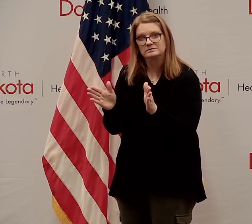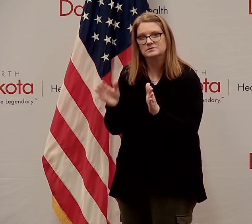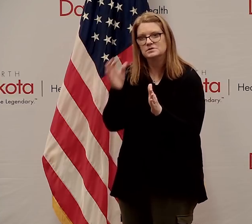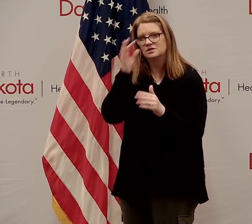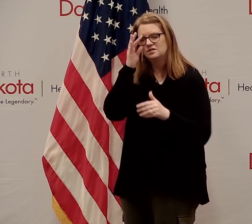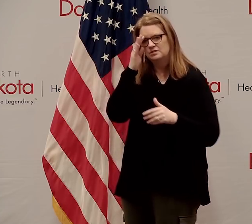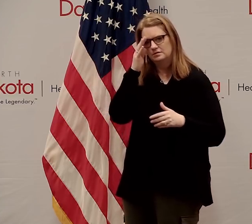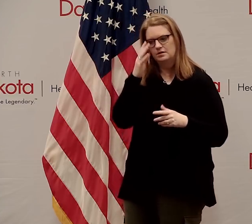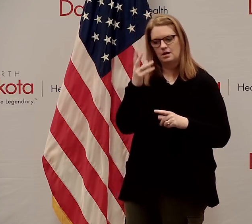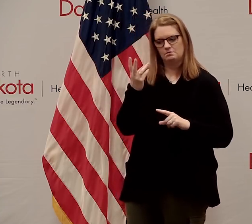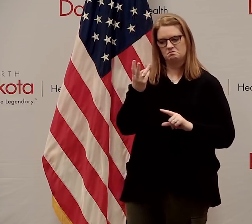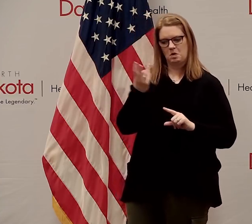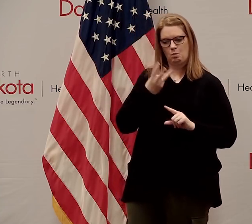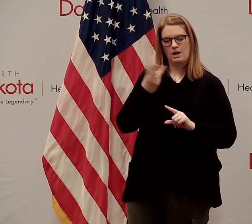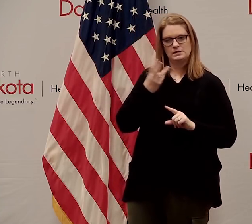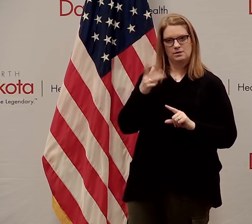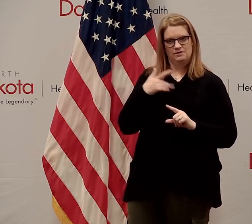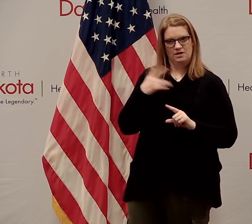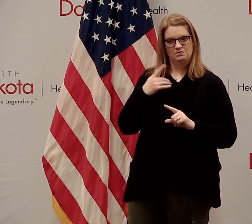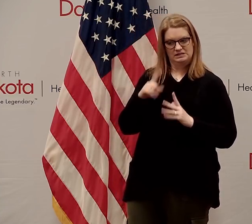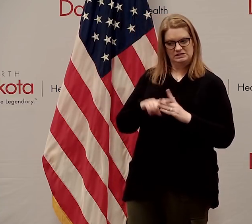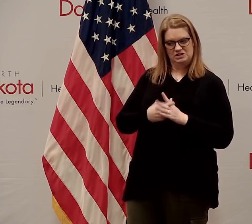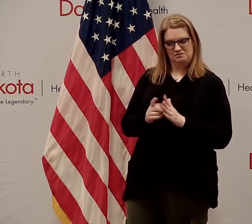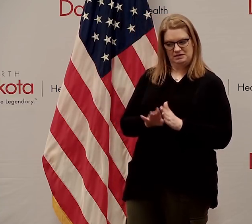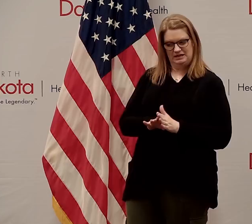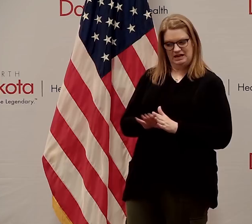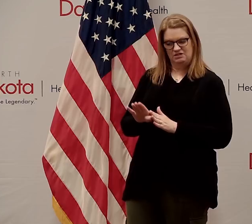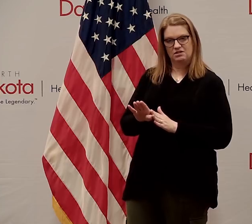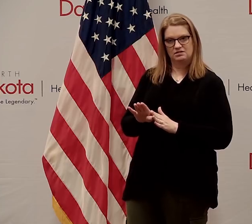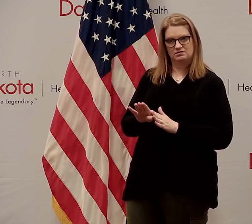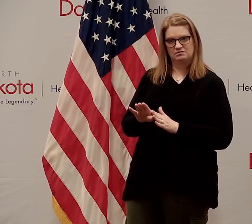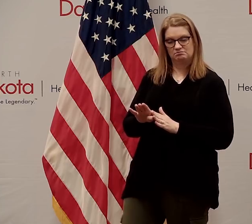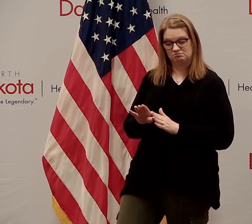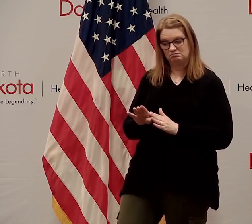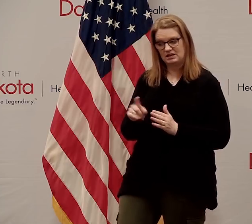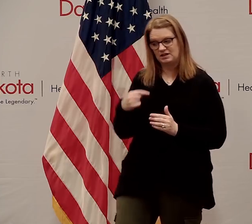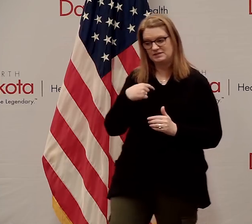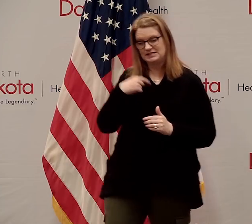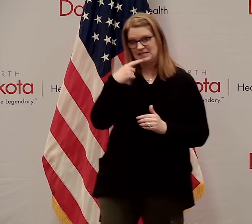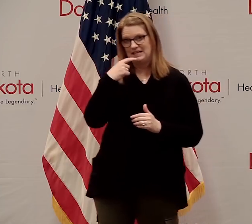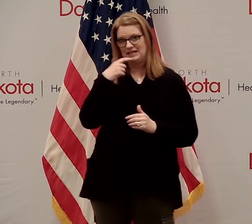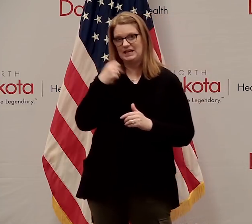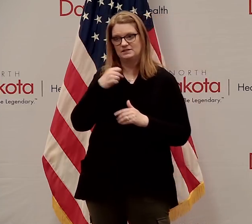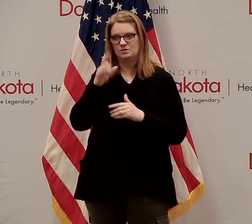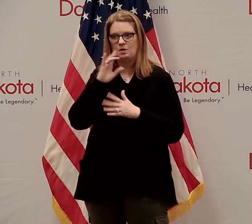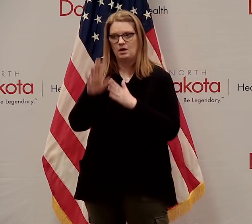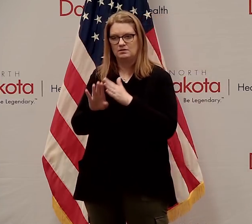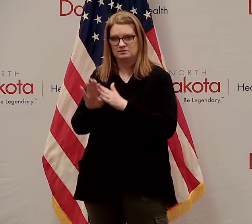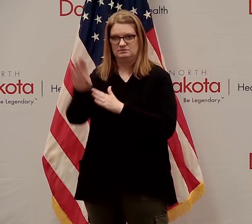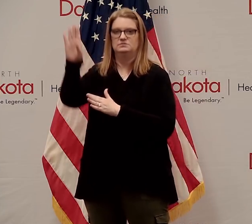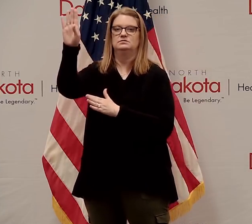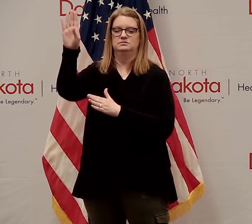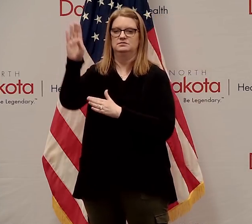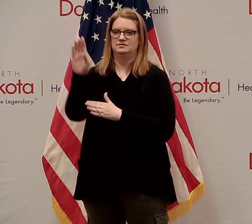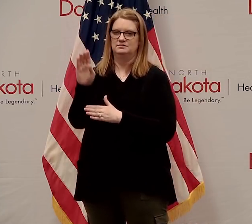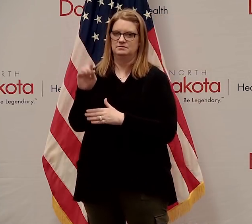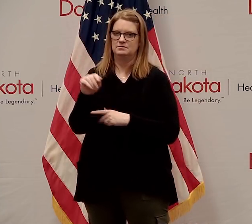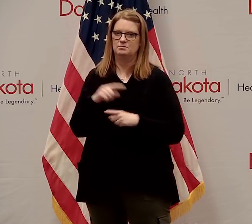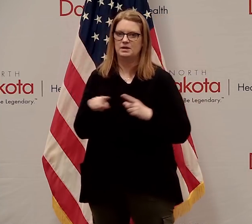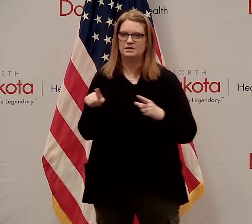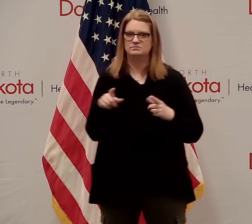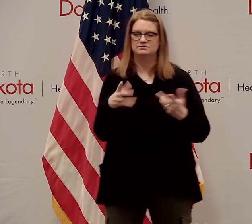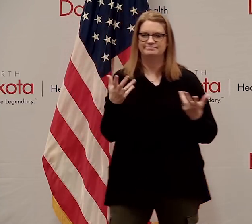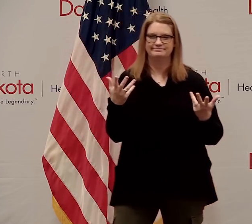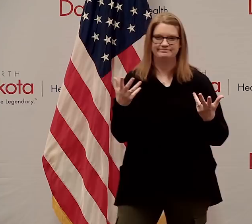said on Wednesday that we thought we might be entering the curve, and I would say today we might be entering that part where we're in the steep upward part of it. But the way we